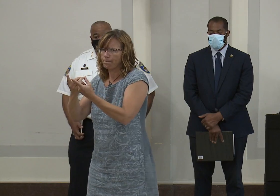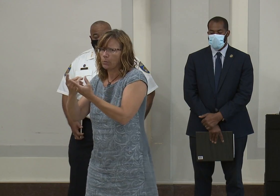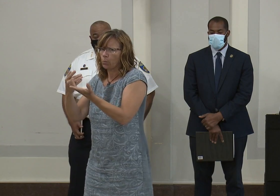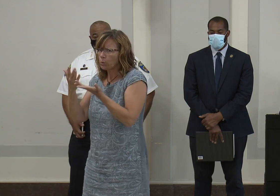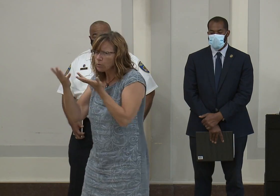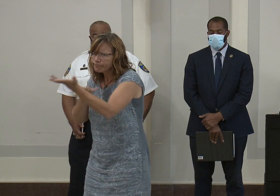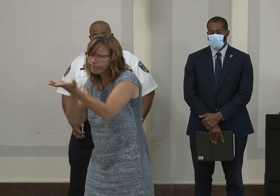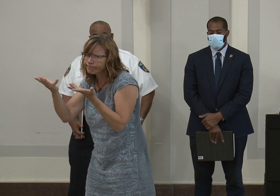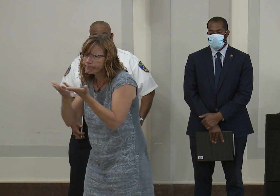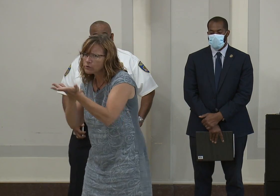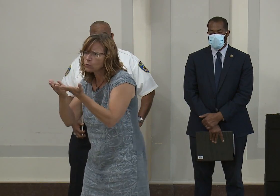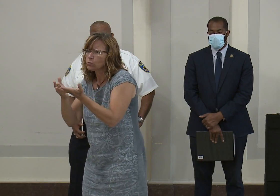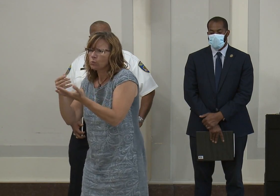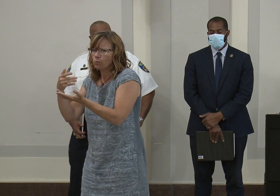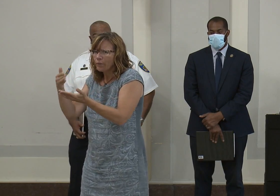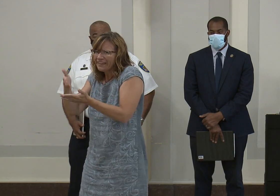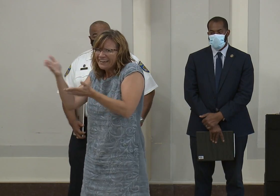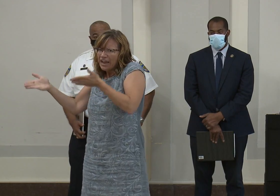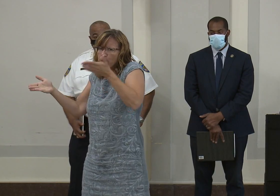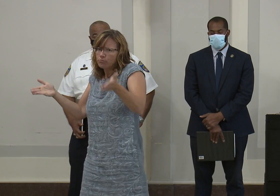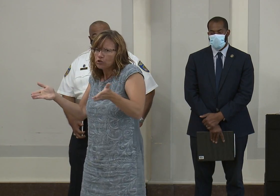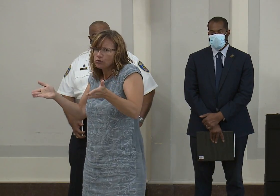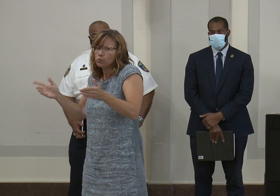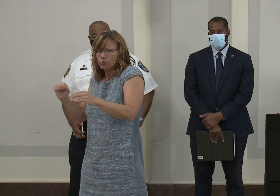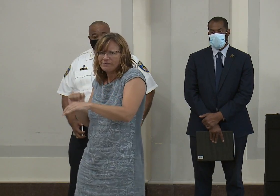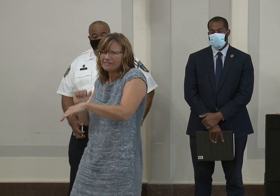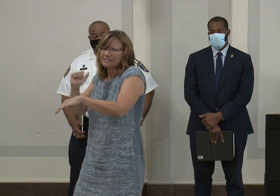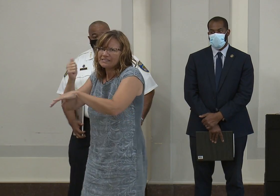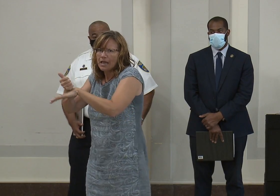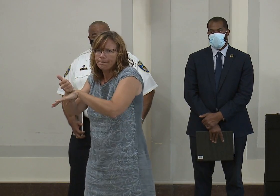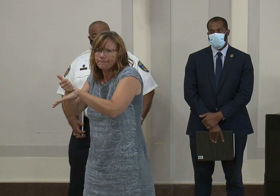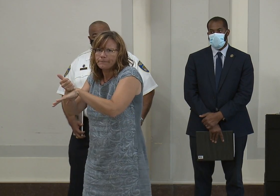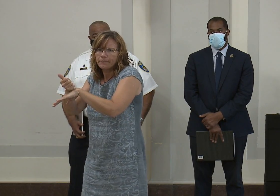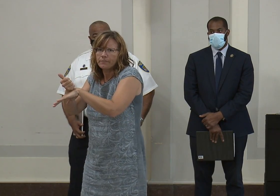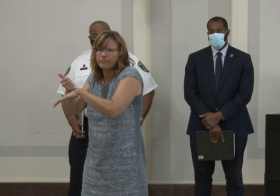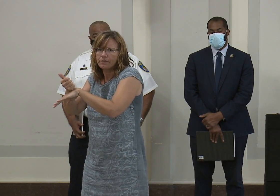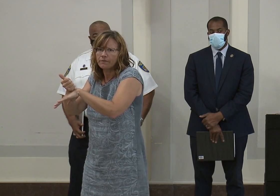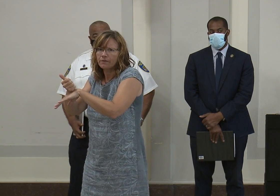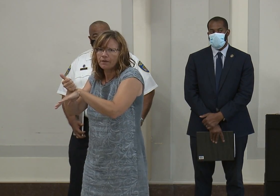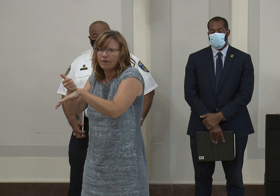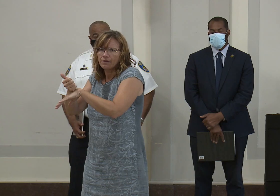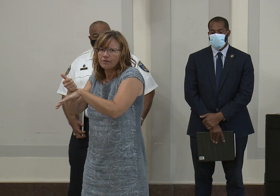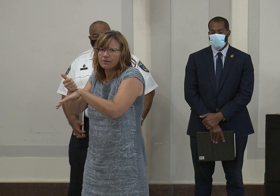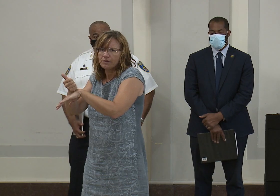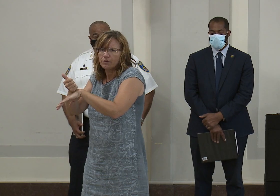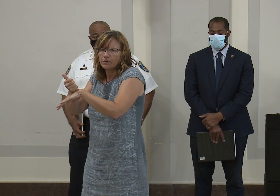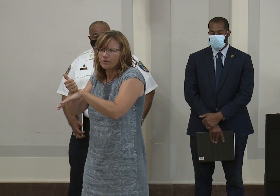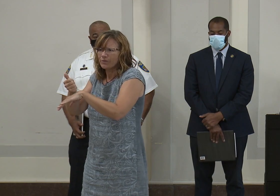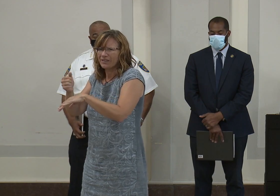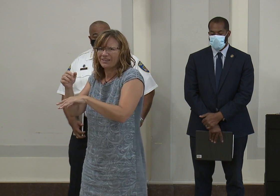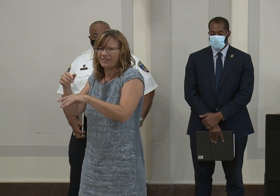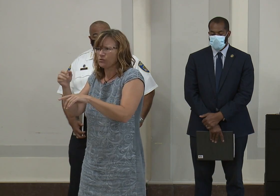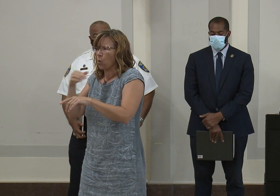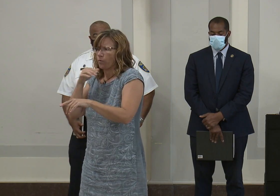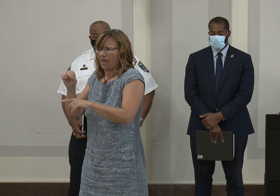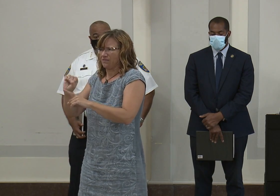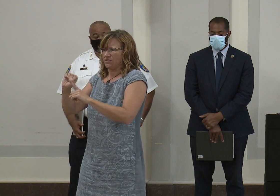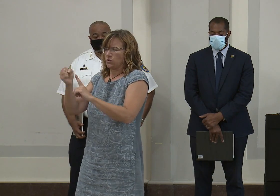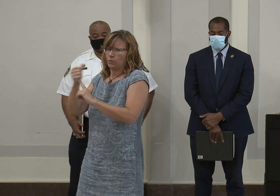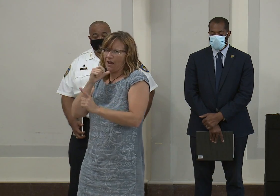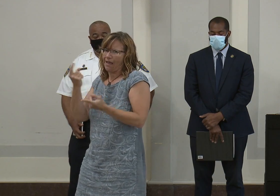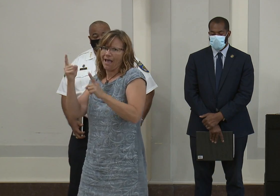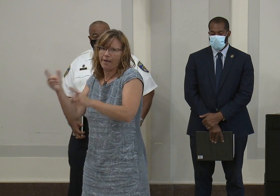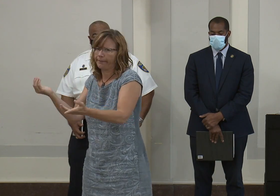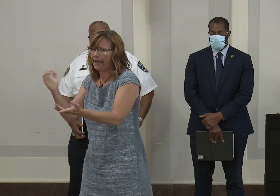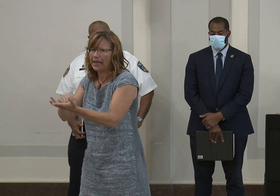level to put things in place to make sure that it never happens again. I know it won't happen as long as I'm here, and we cannot